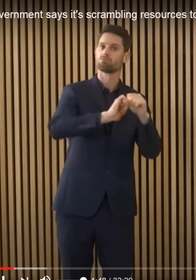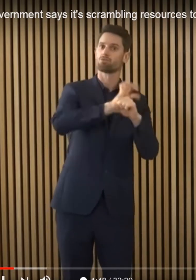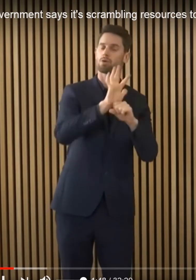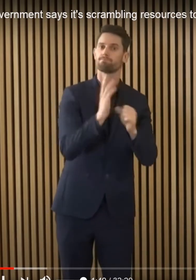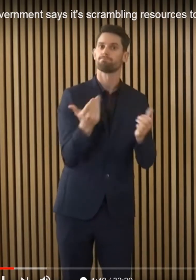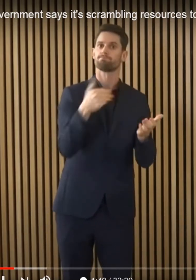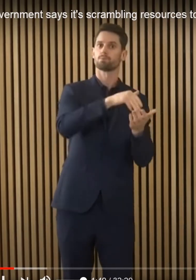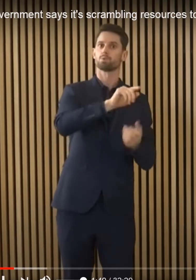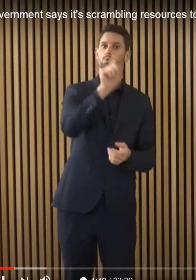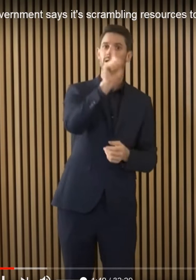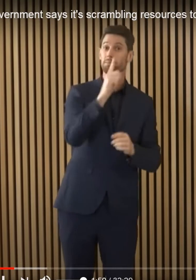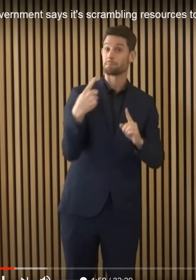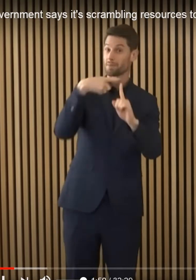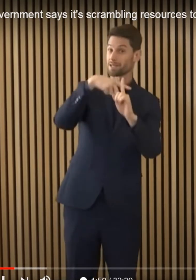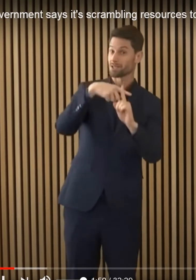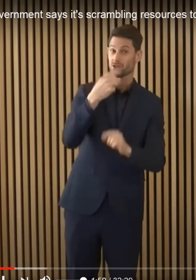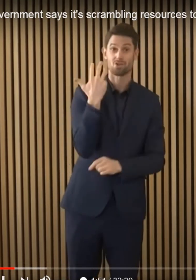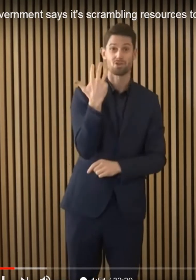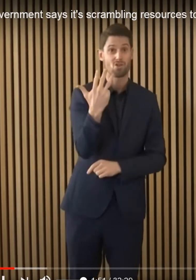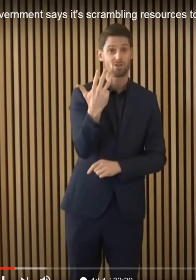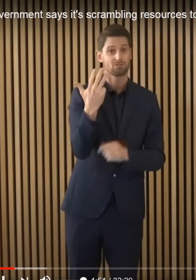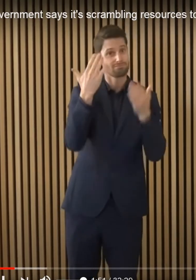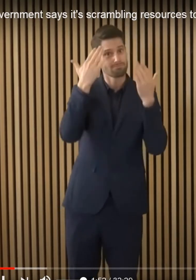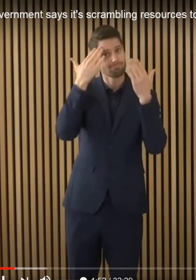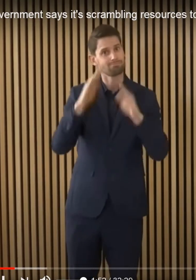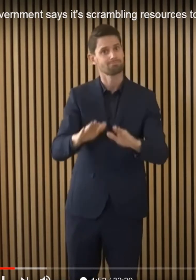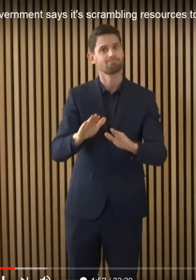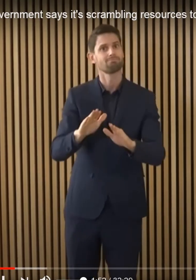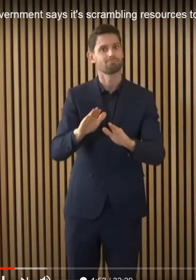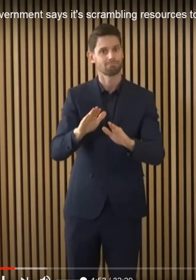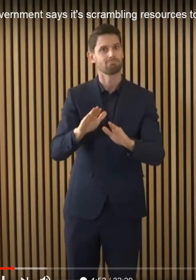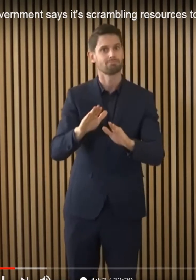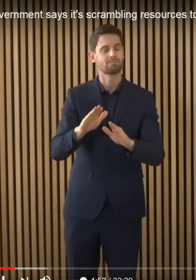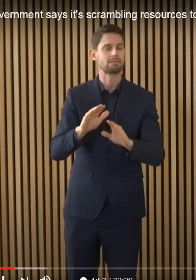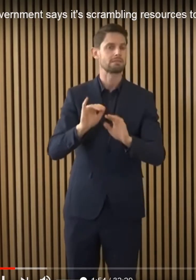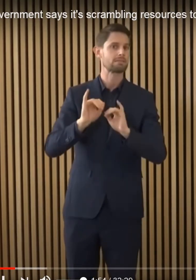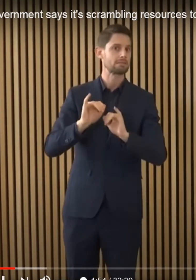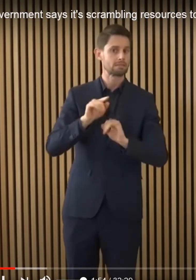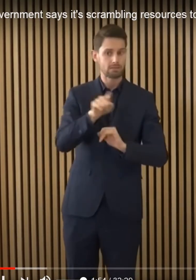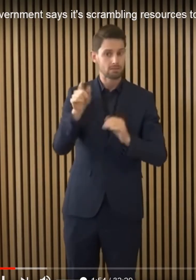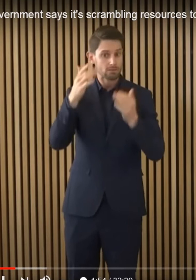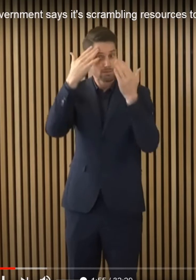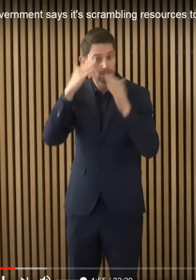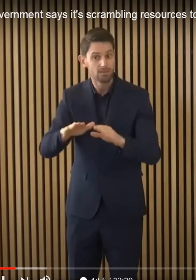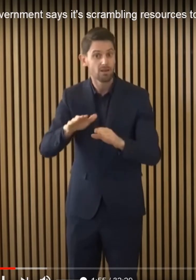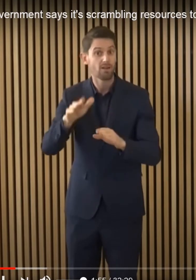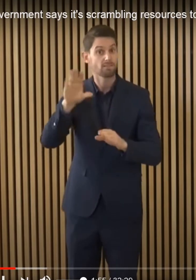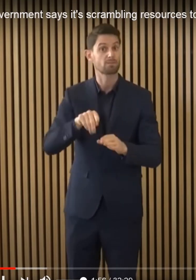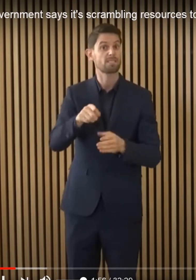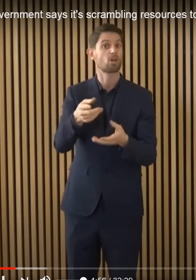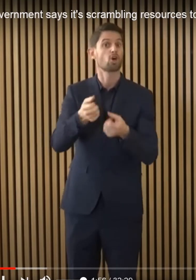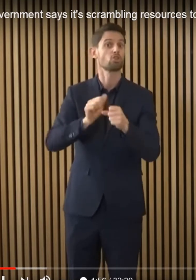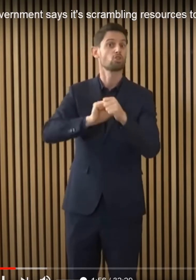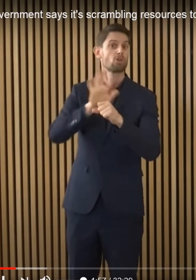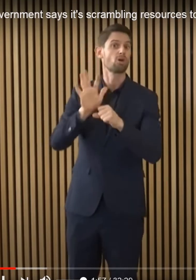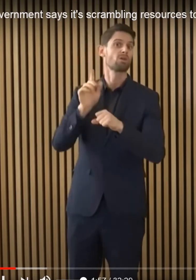very sadly, 9 lives lost. Lives lost from infections which have occurred over recent weeks as the numbers have